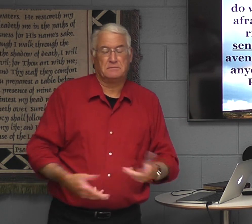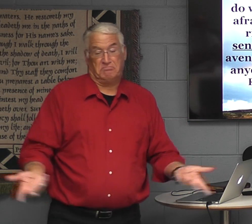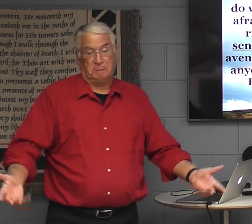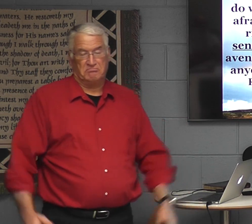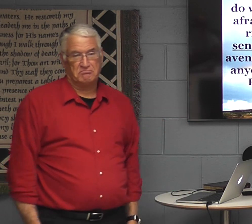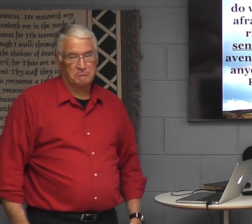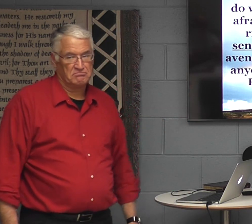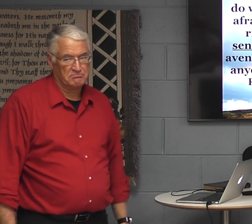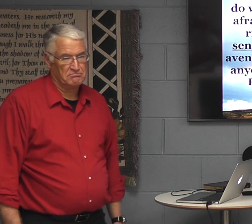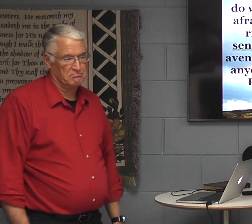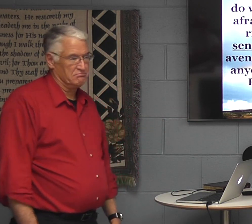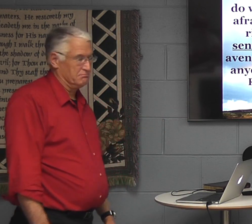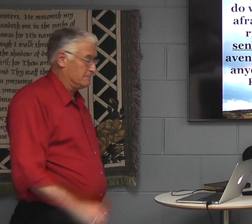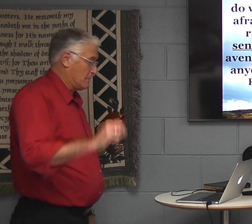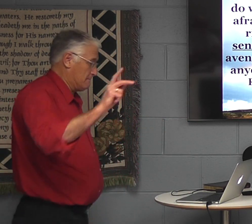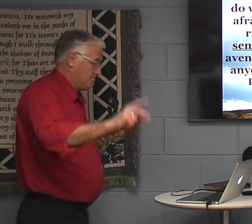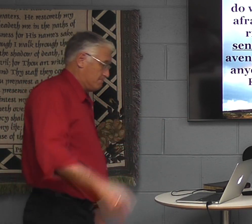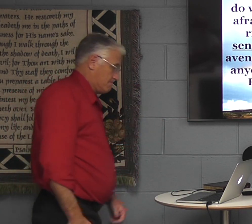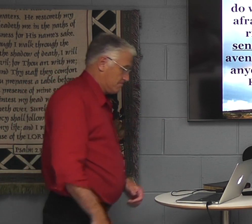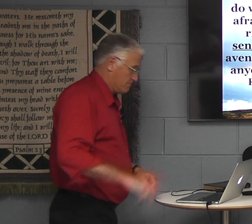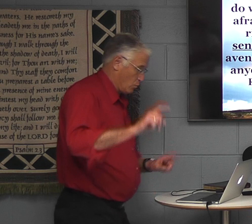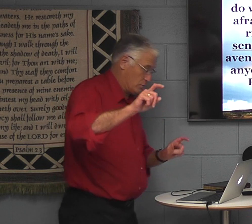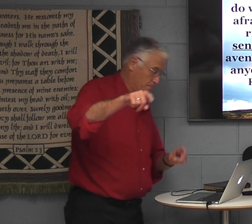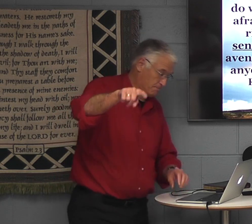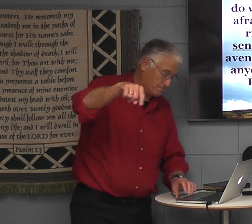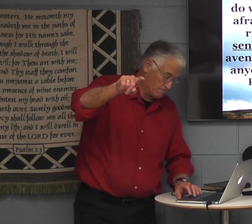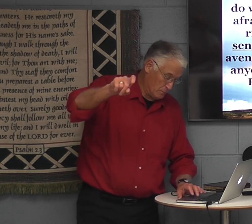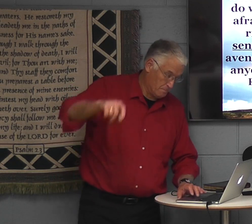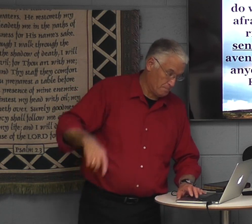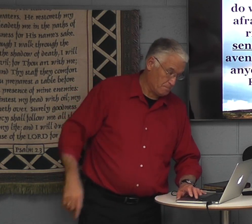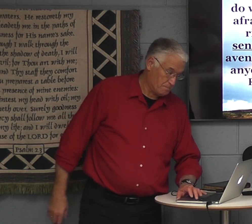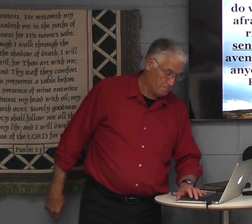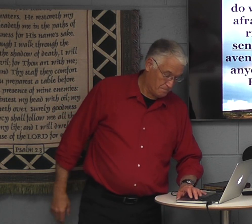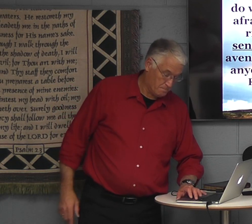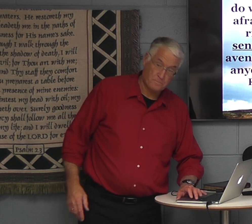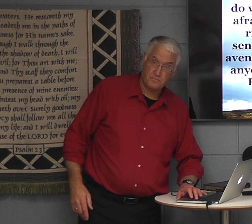The death penalty is what this translation says.